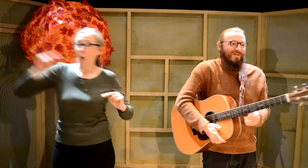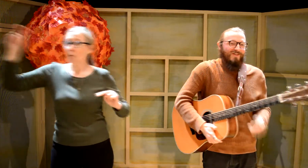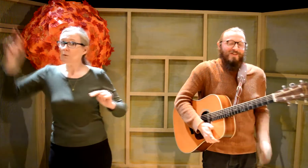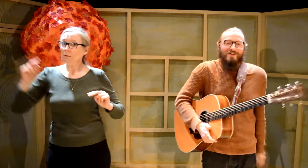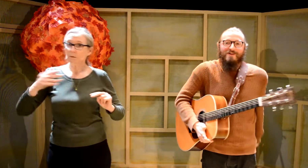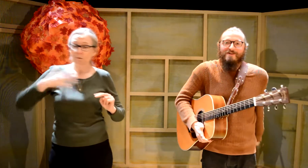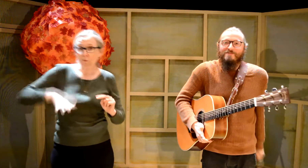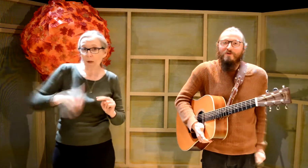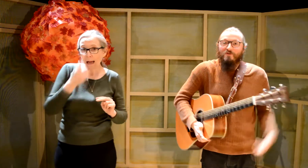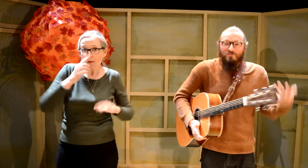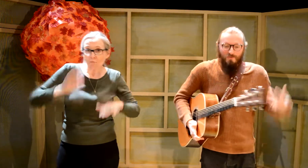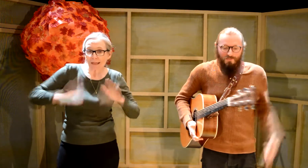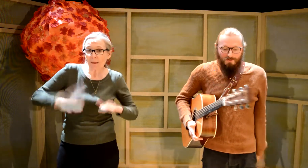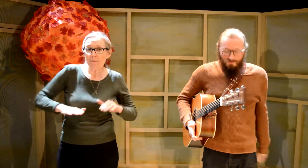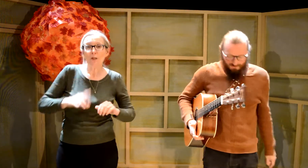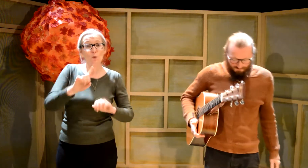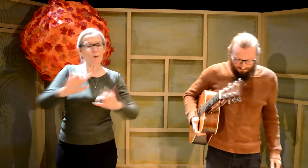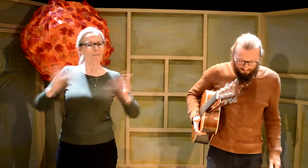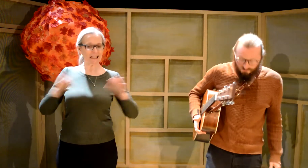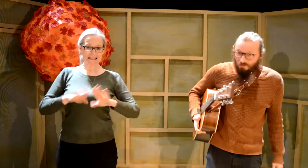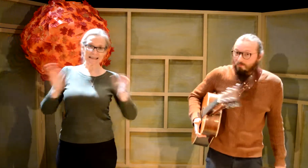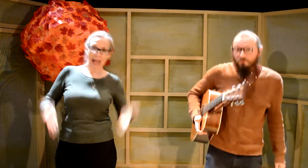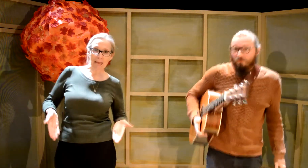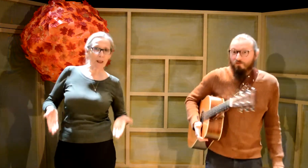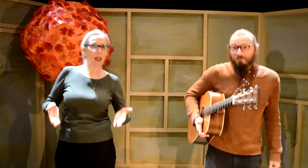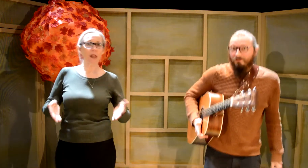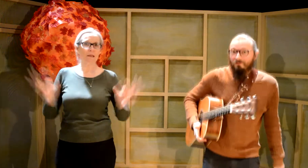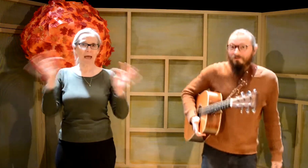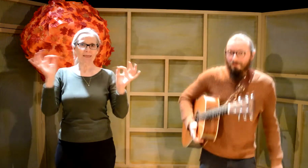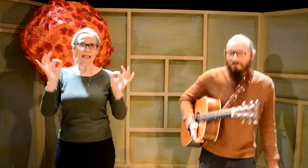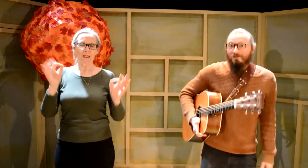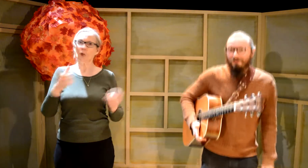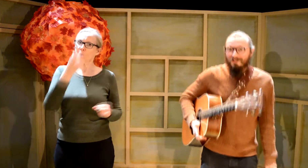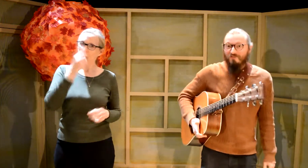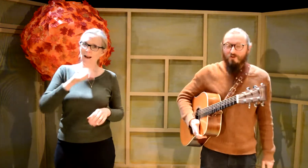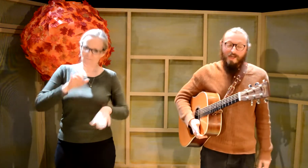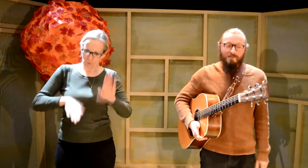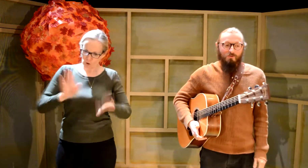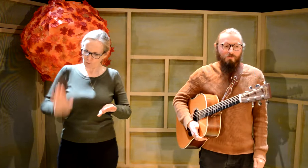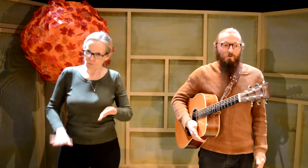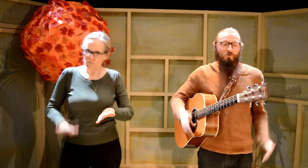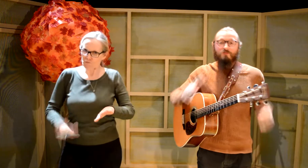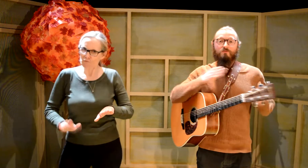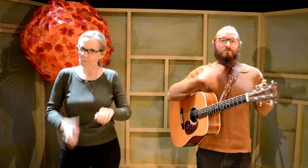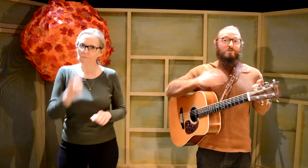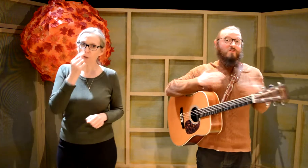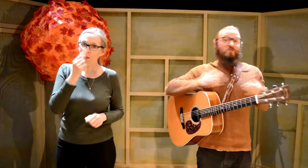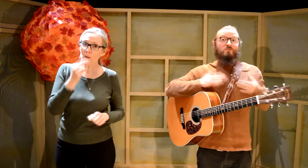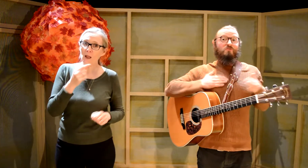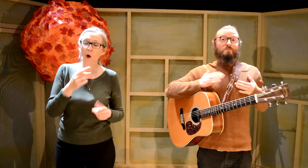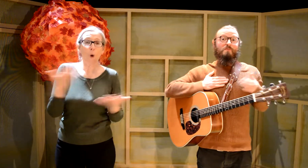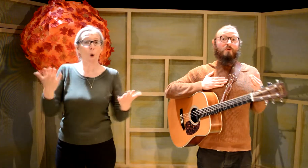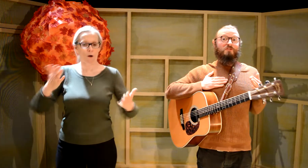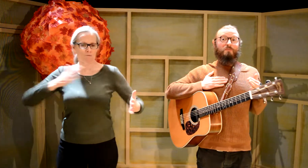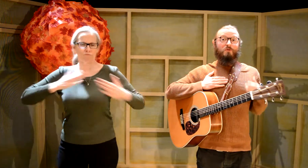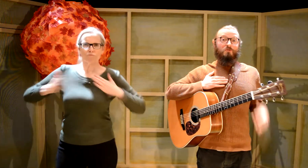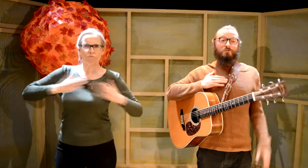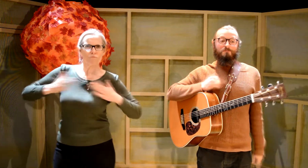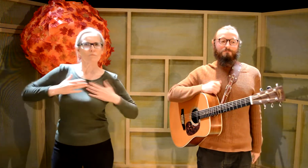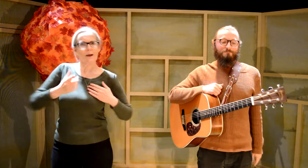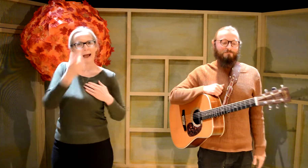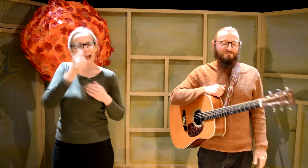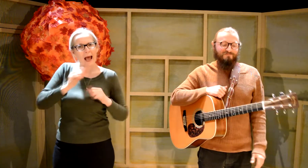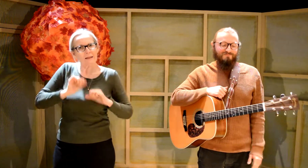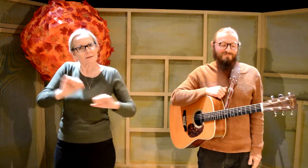or a drum, you can stomp your foot if you're able, or even do some body